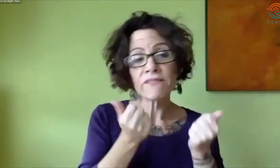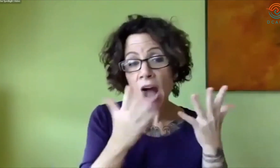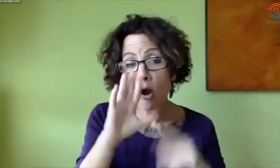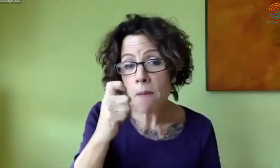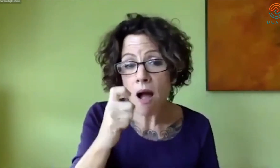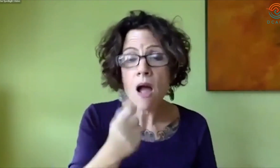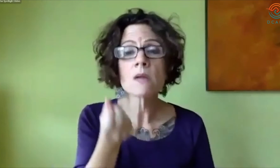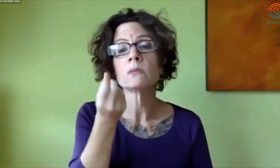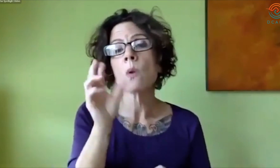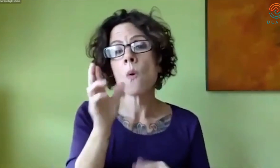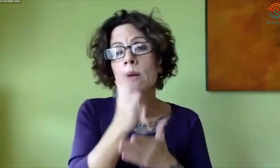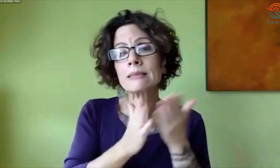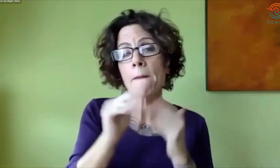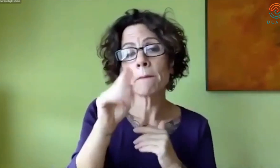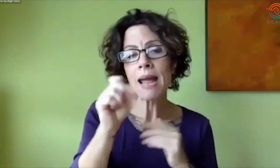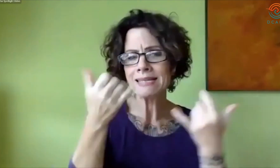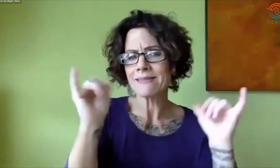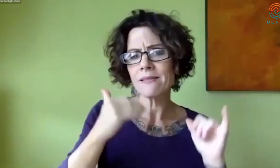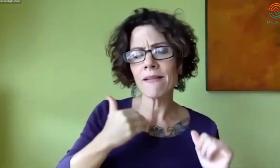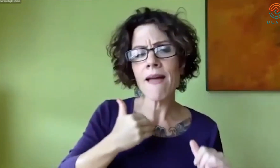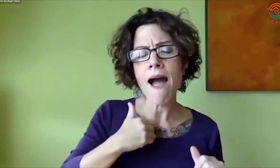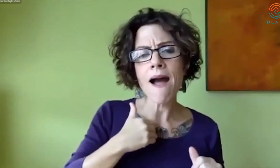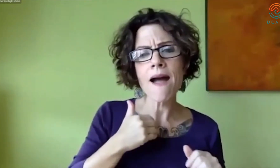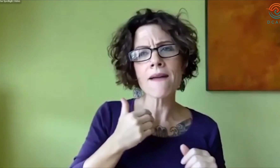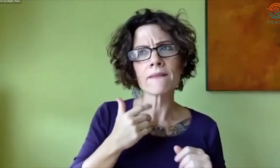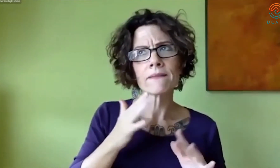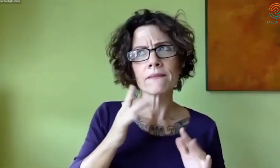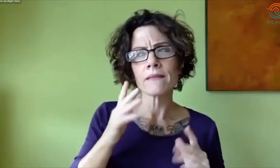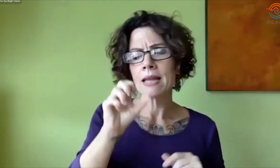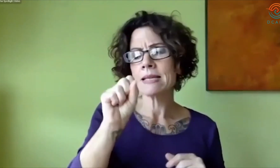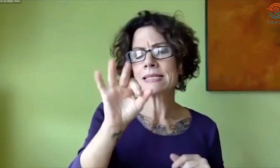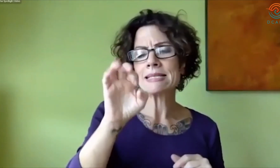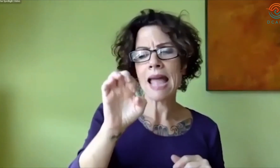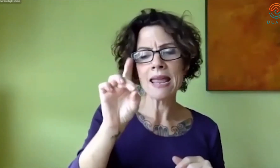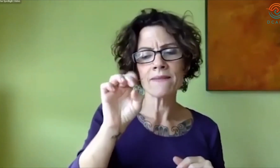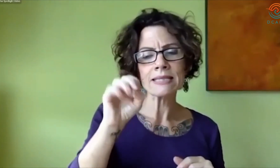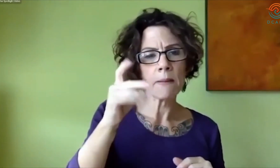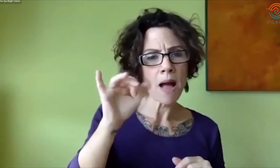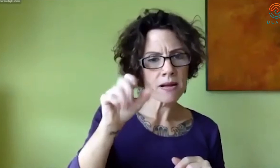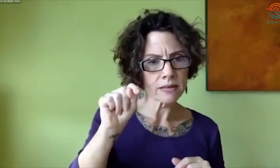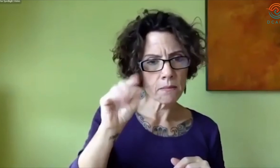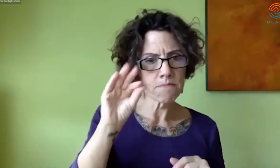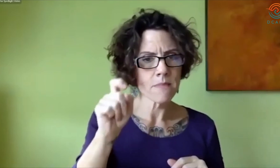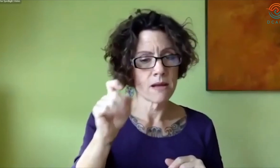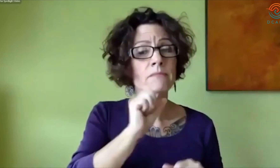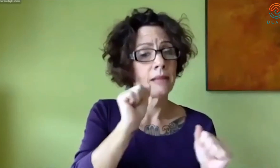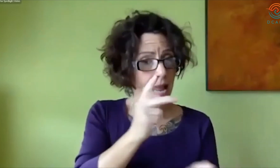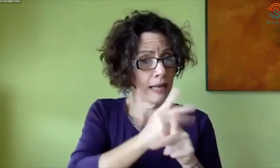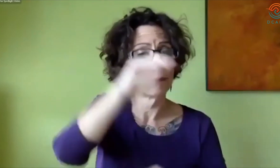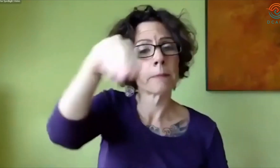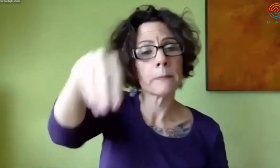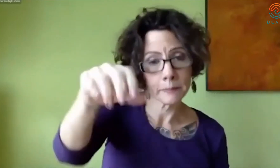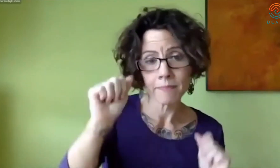original document you keep. You always keep that in a safe place in your home, maybe in a